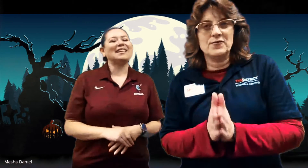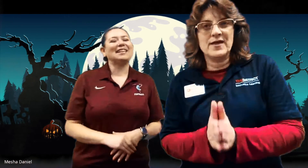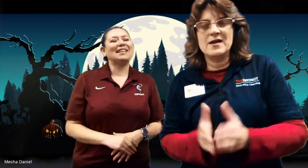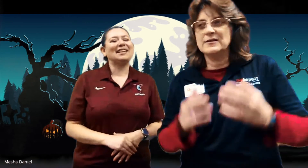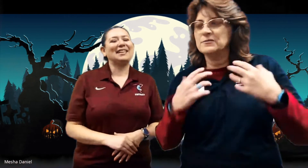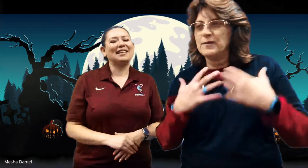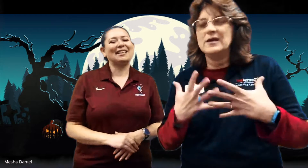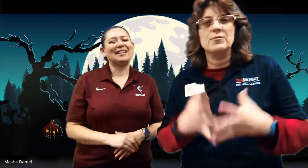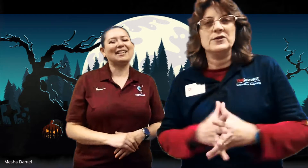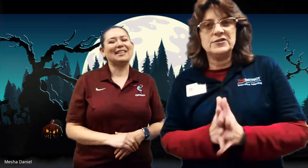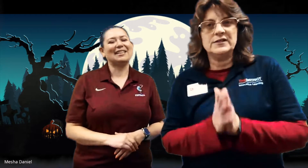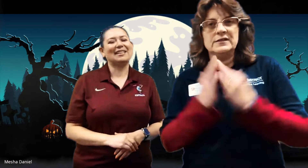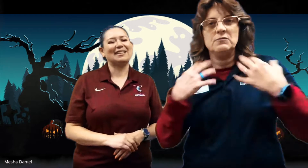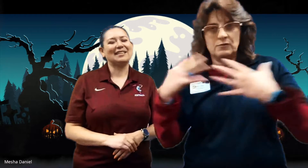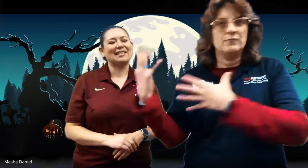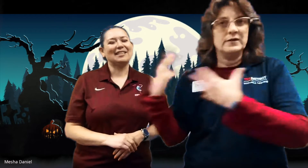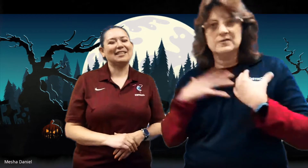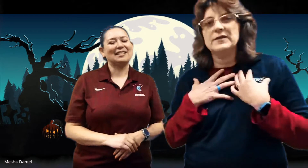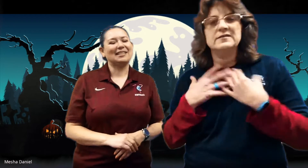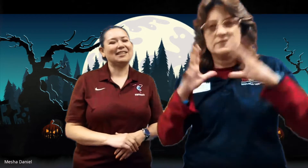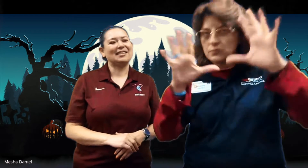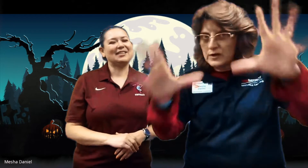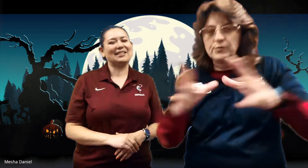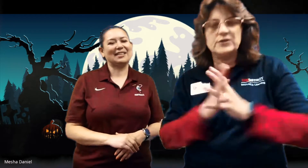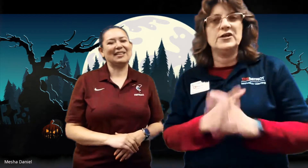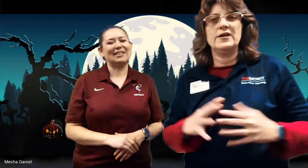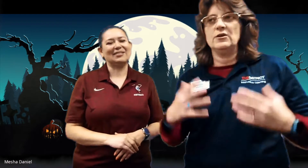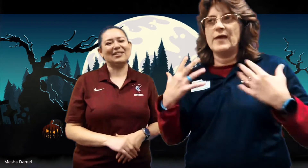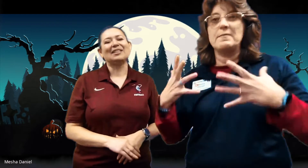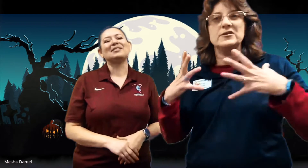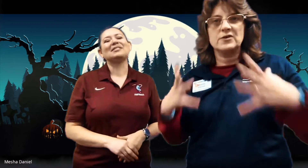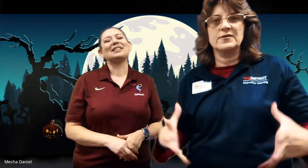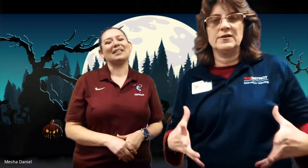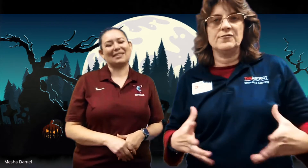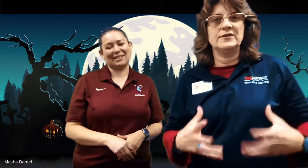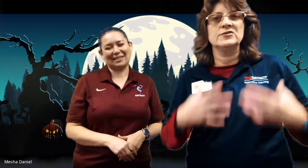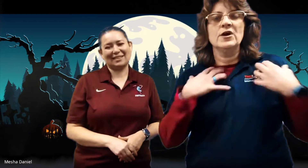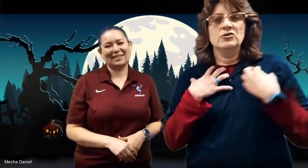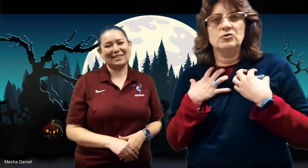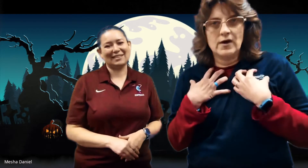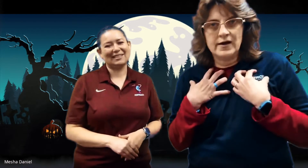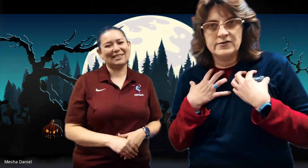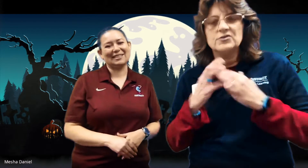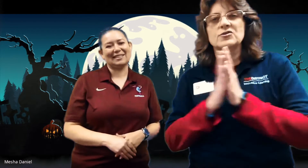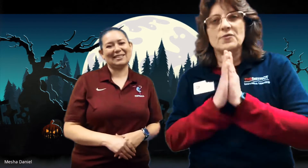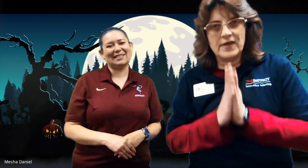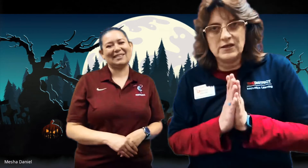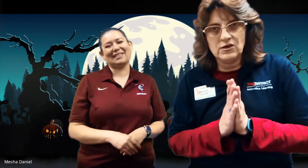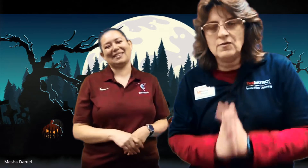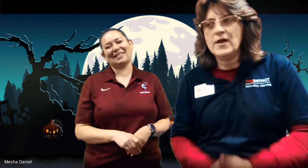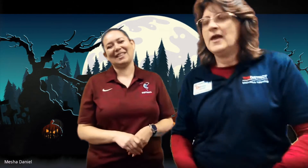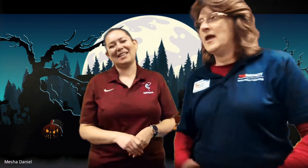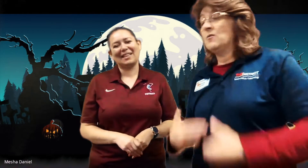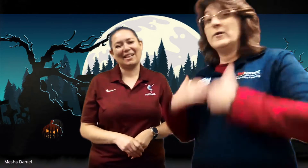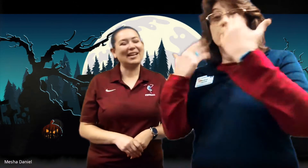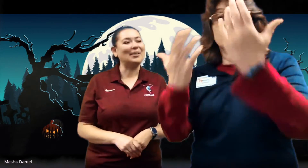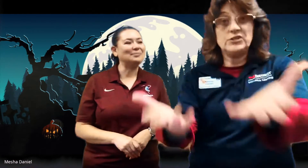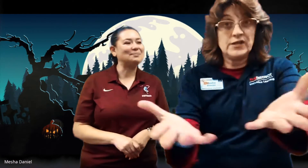that as being appreciated. When somebody says we appreciate you, that makes all the difference to us. So thank you. And we appreciate